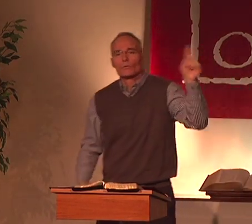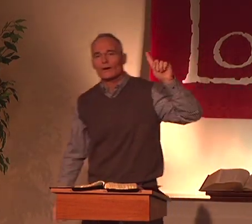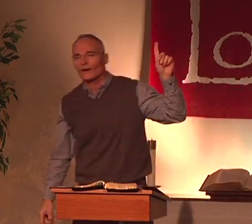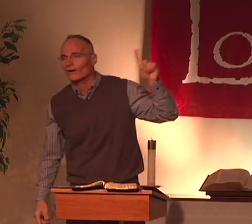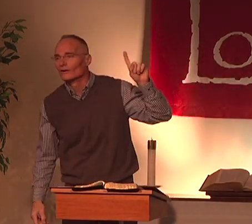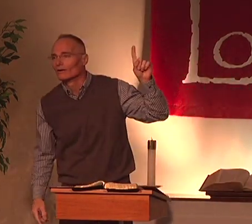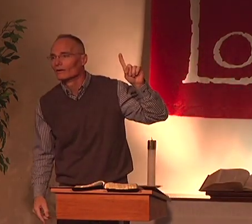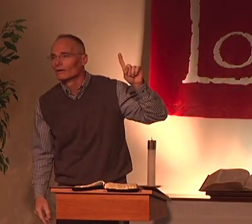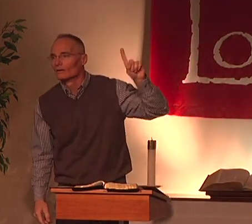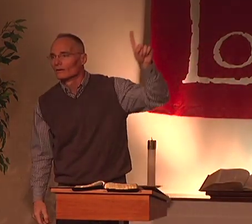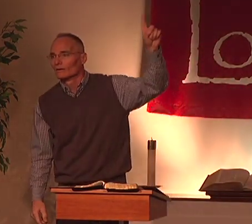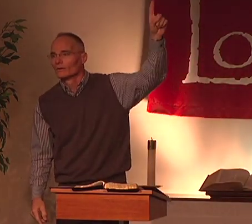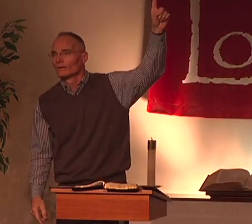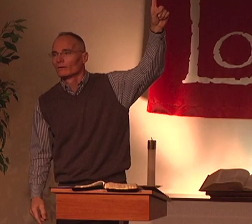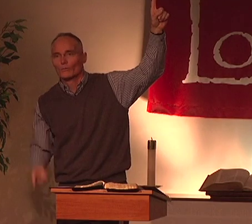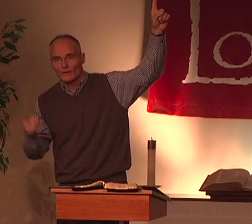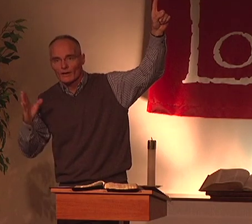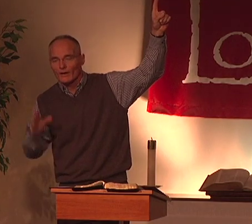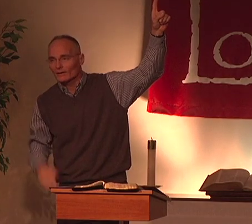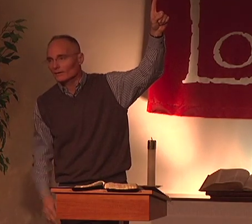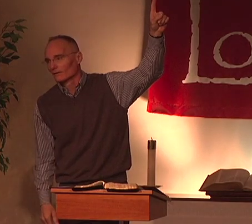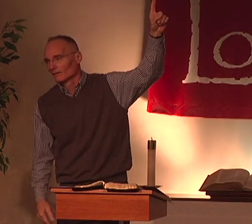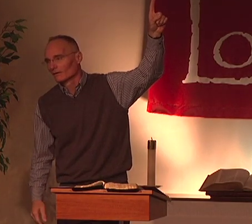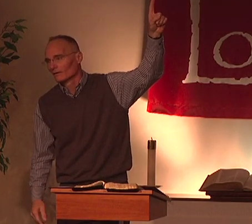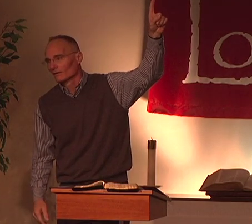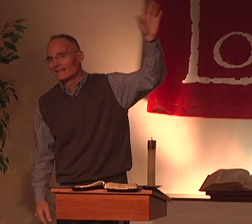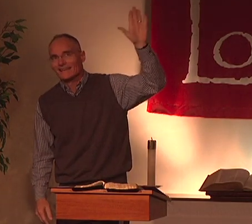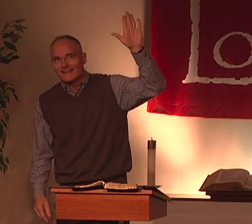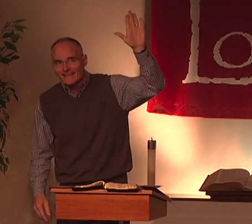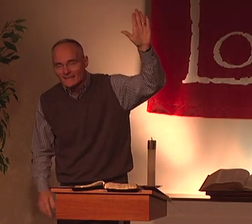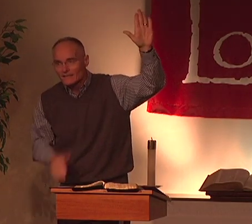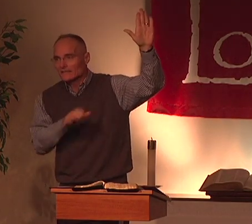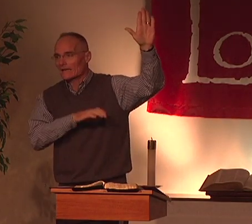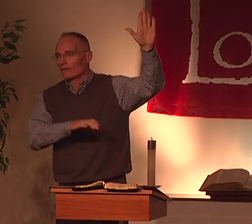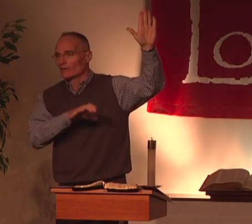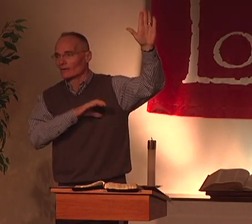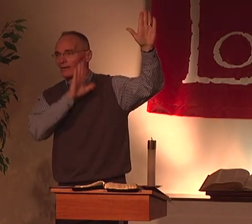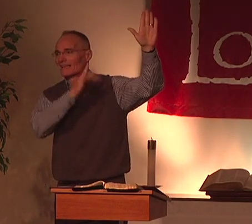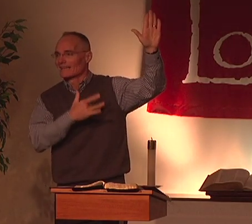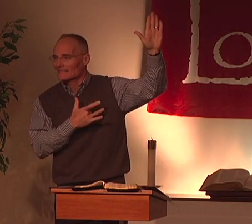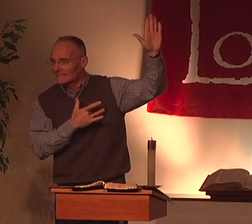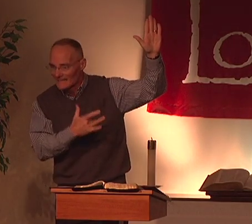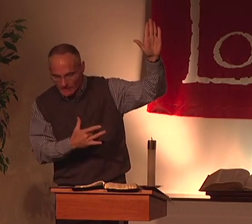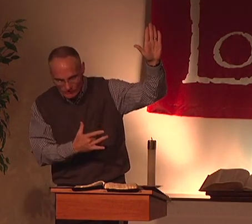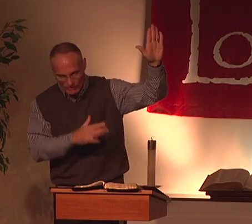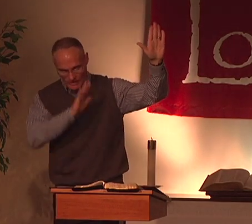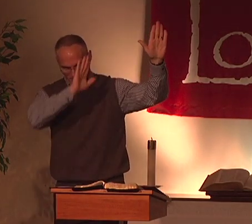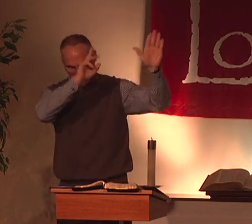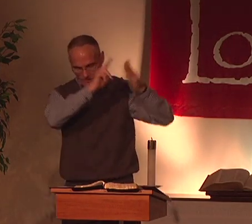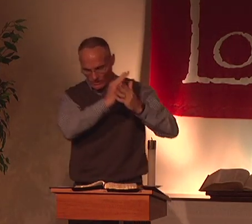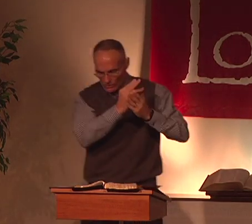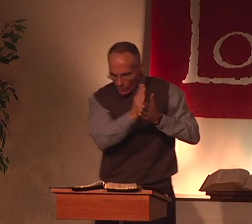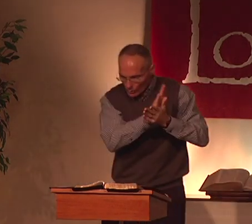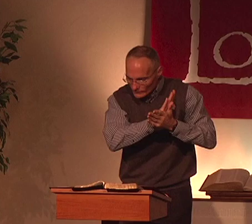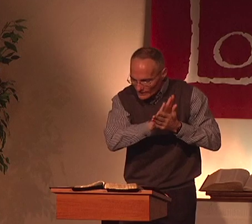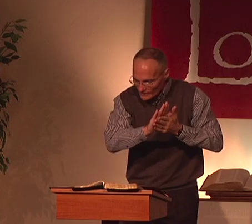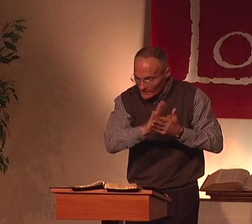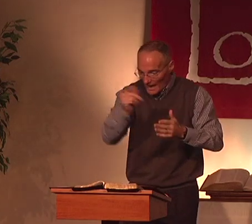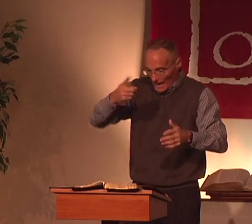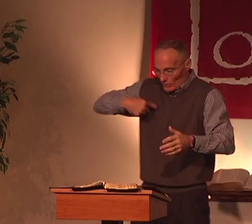love begins where With God His character His inclinations His